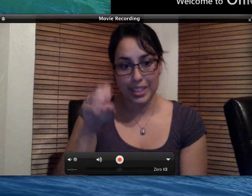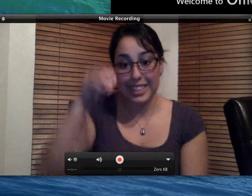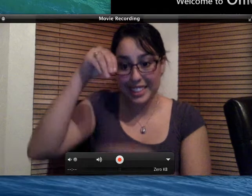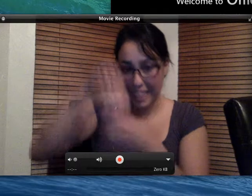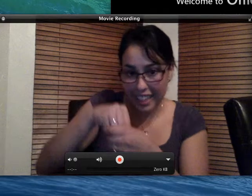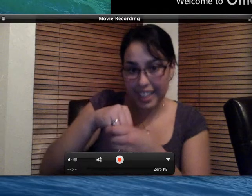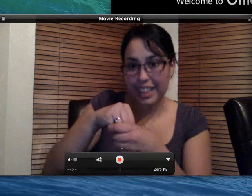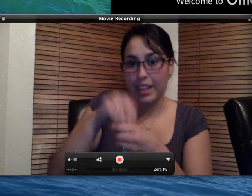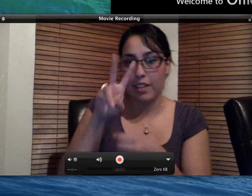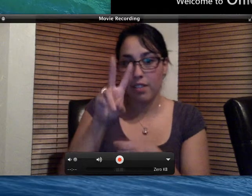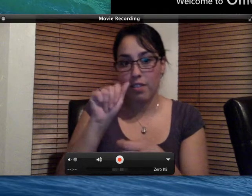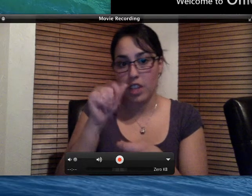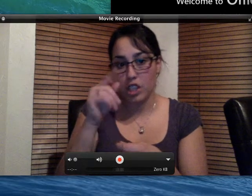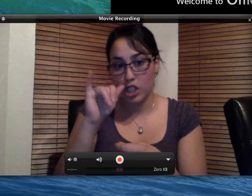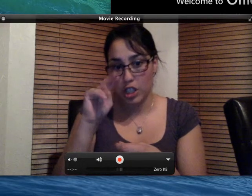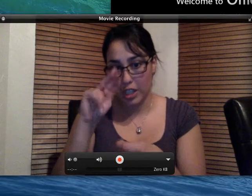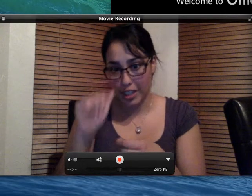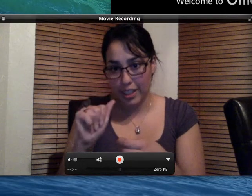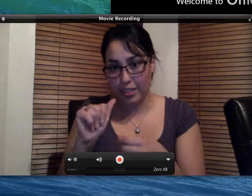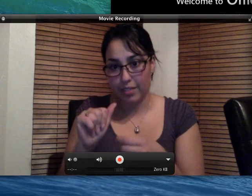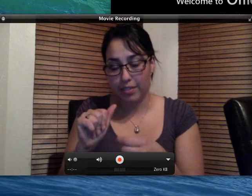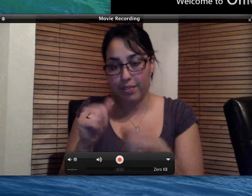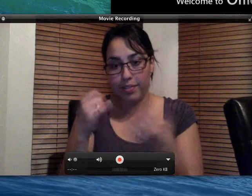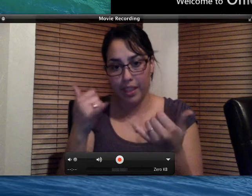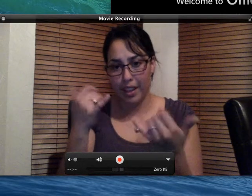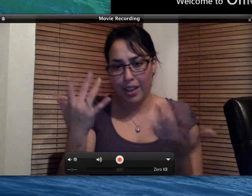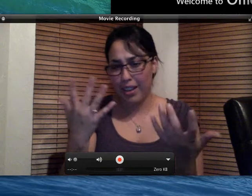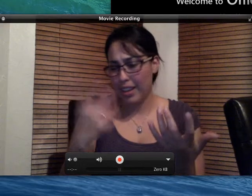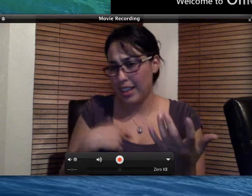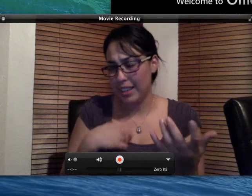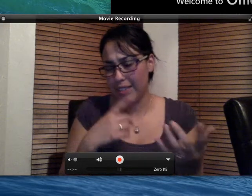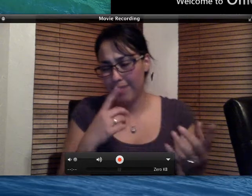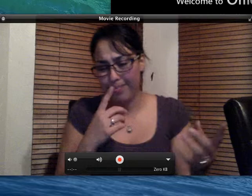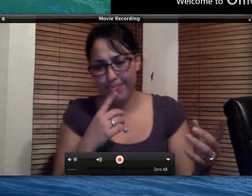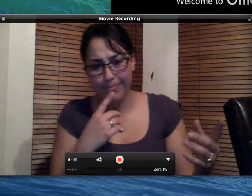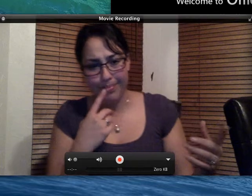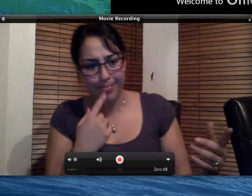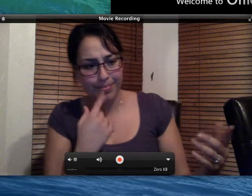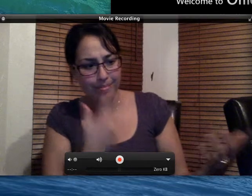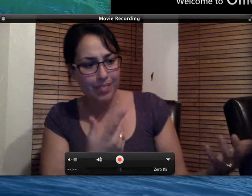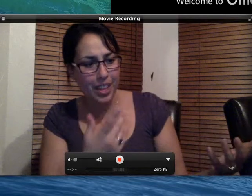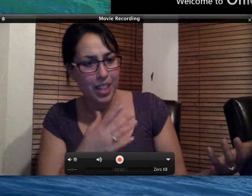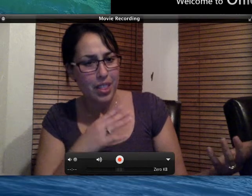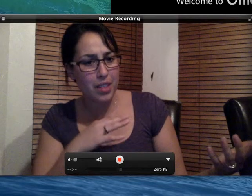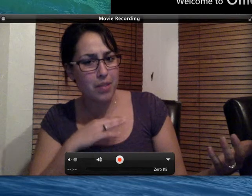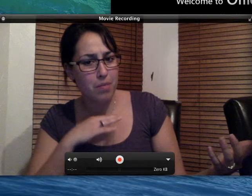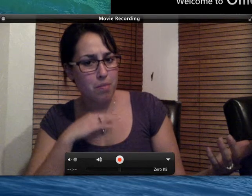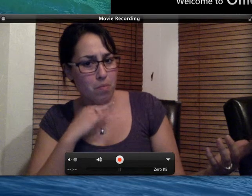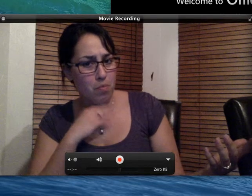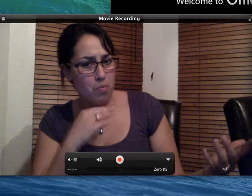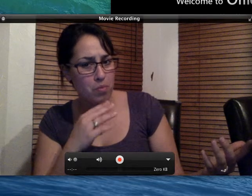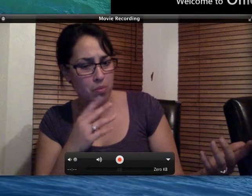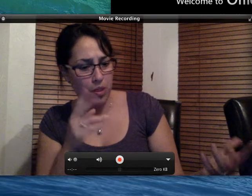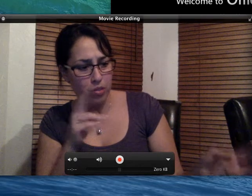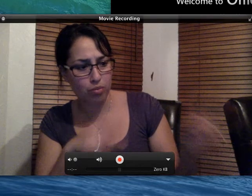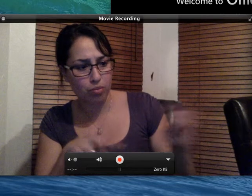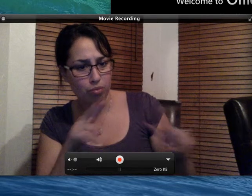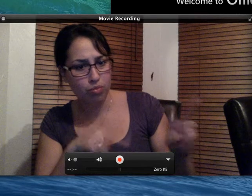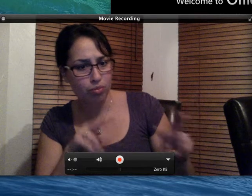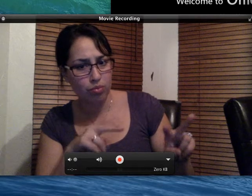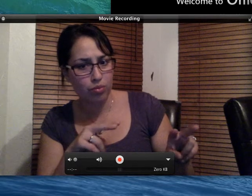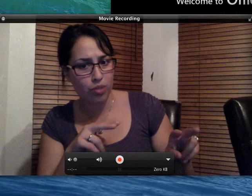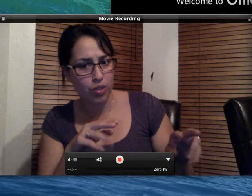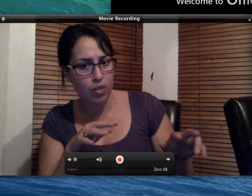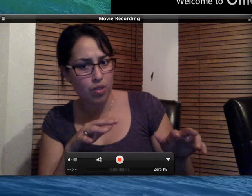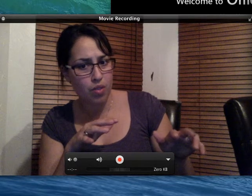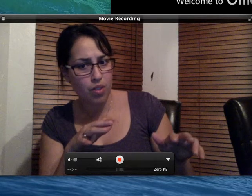looks. And I also said to her, now these sows, you may have noticed the sow doesn't look to be in the throes of ecstasy, and